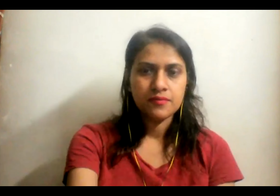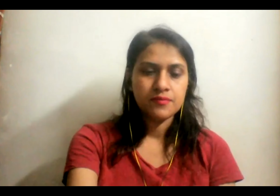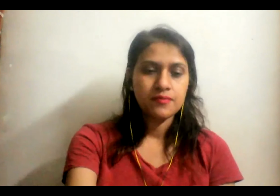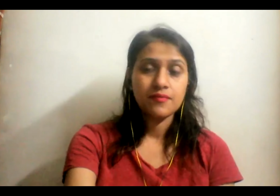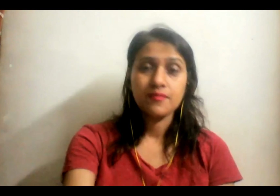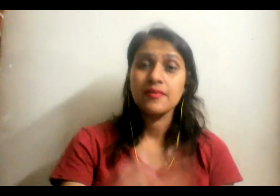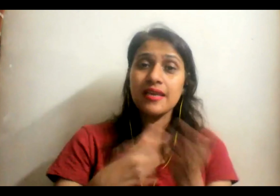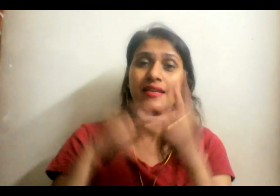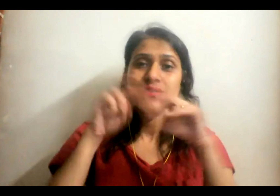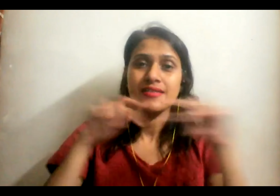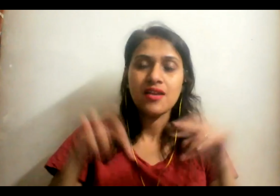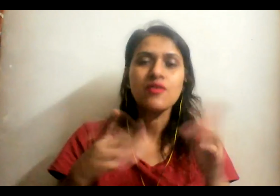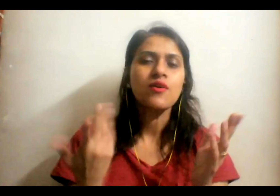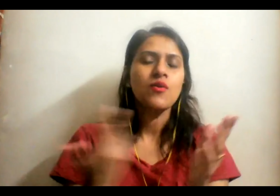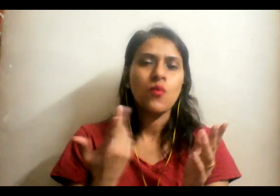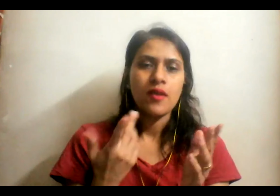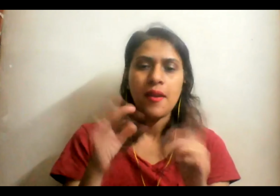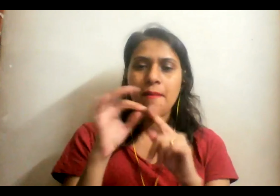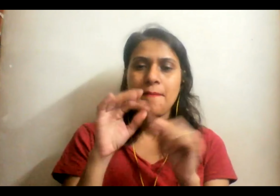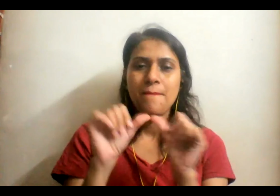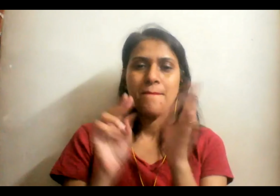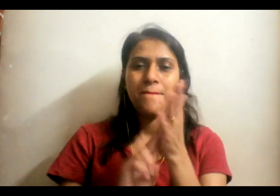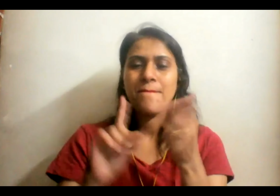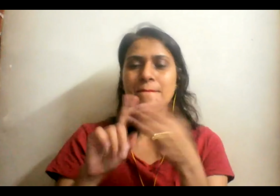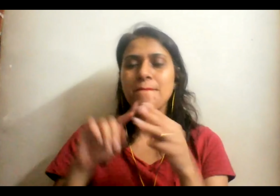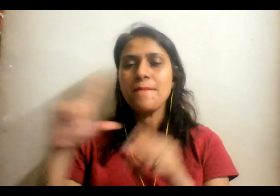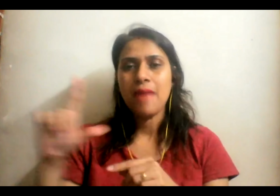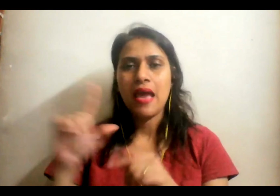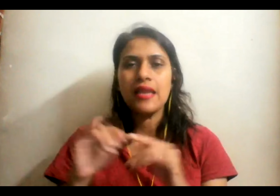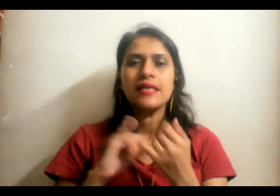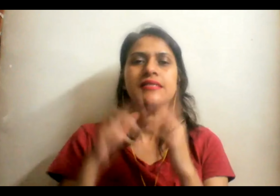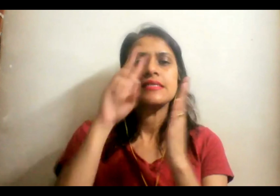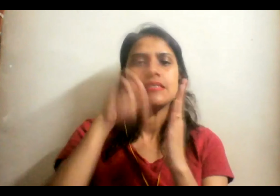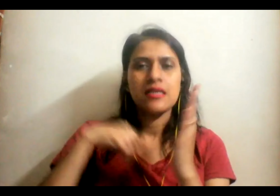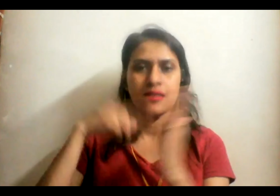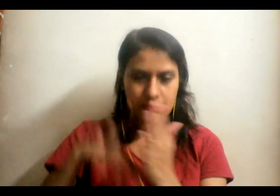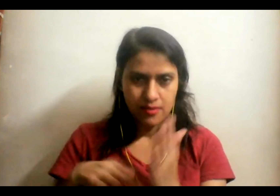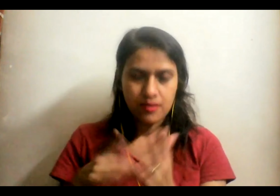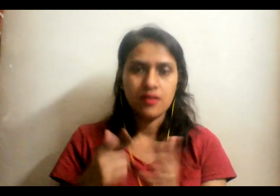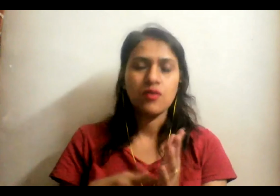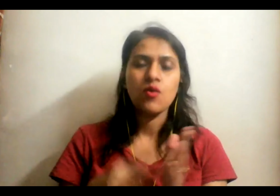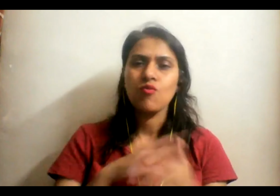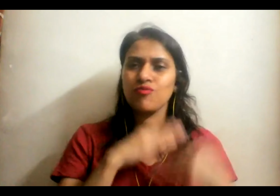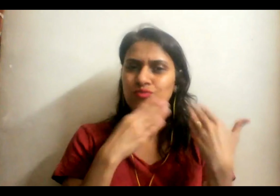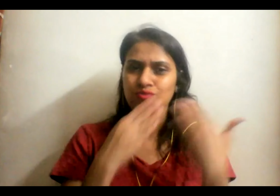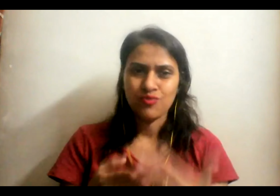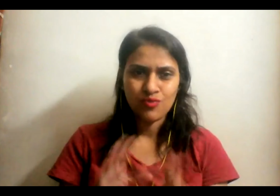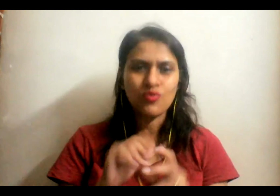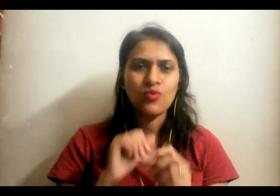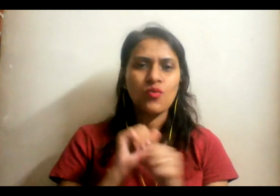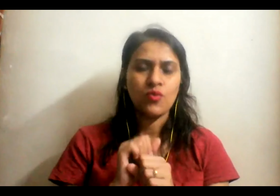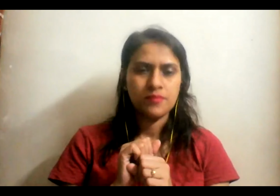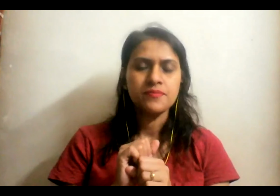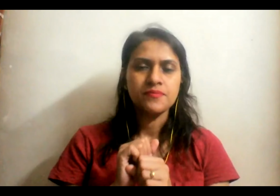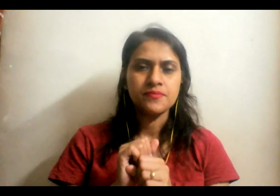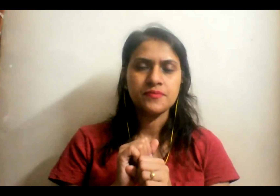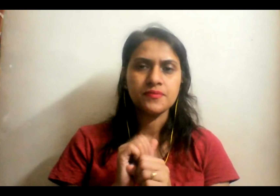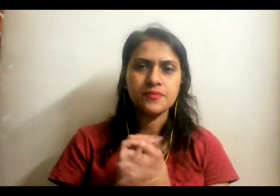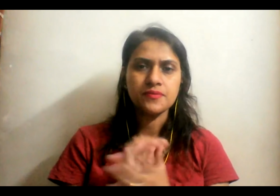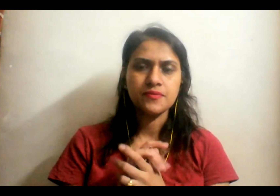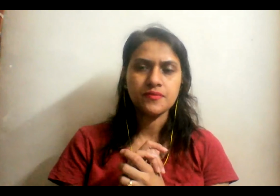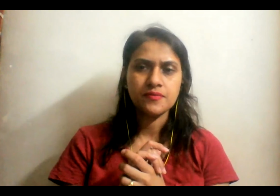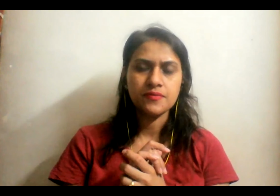panel study. And if we have understood it correctly, it means a longitudinal study over a period of time in